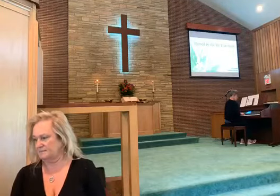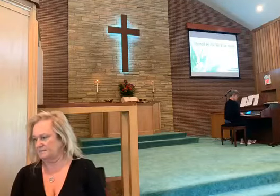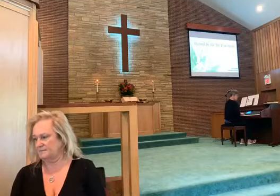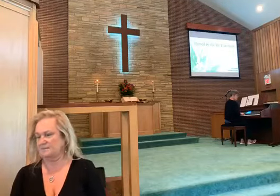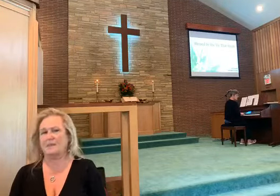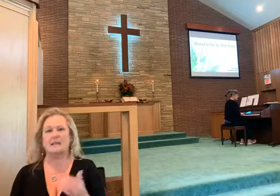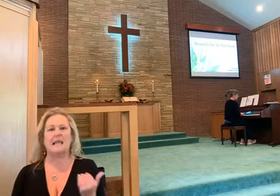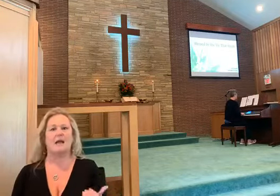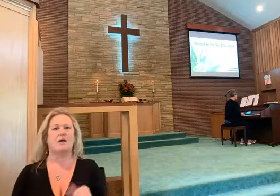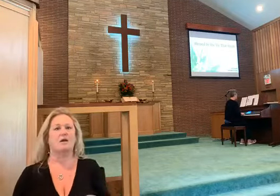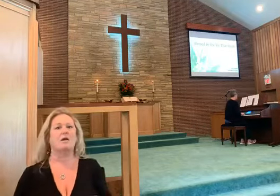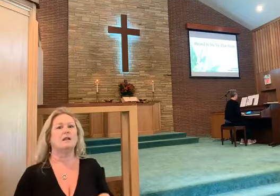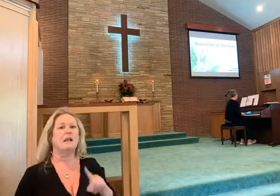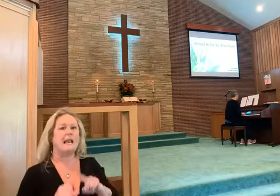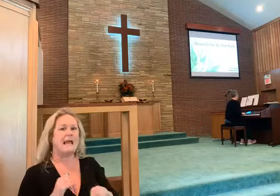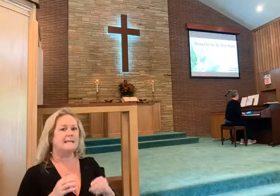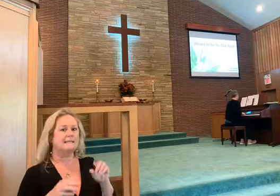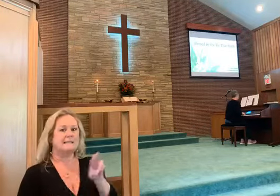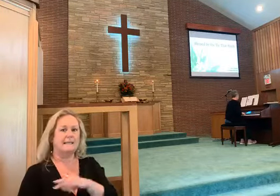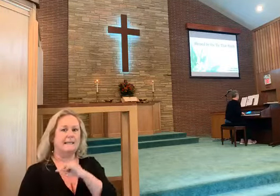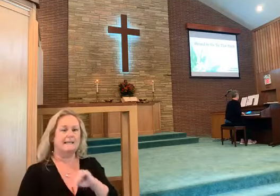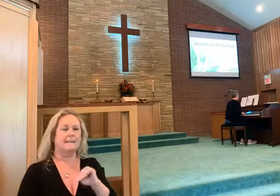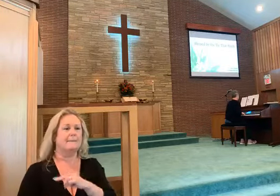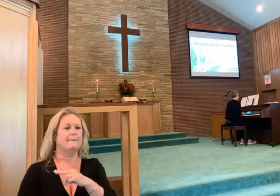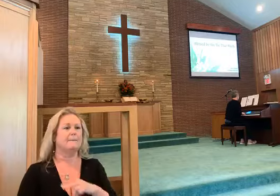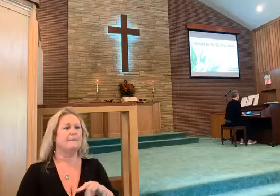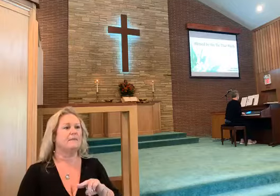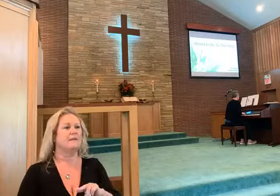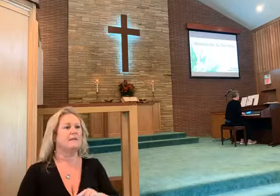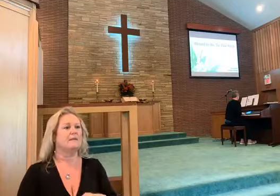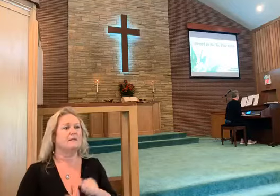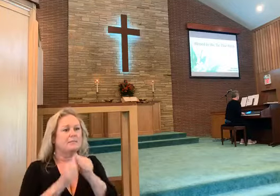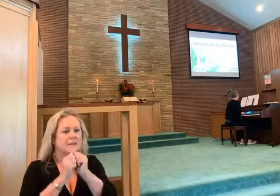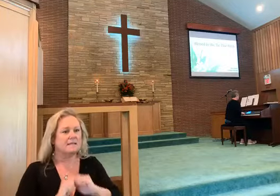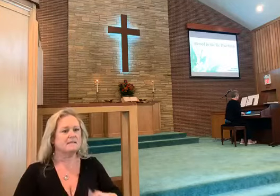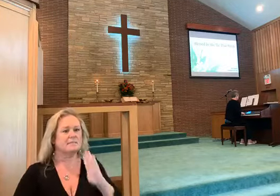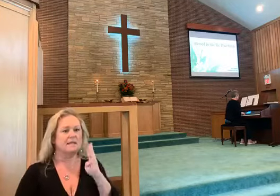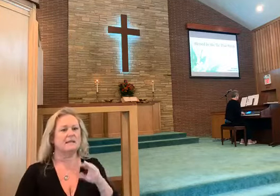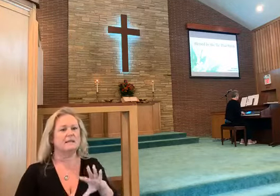Now our final hymn, the tender, Blessed Be the Vine.